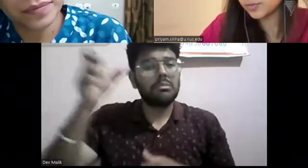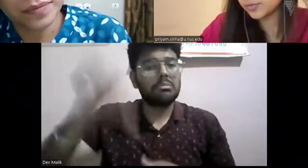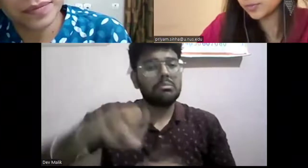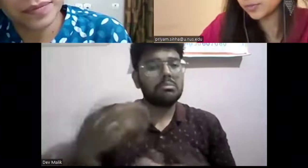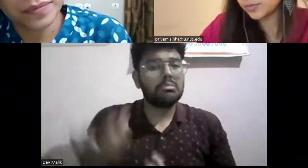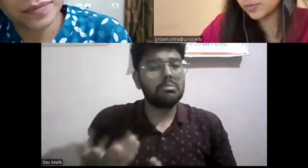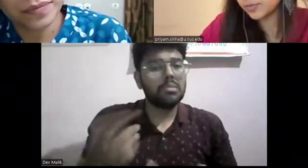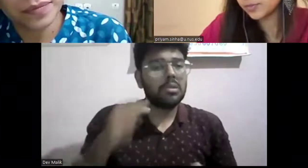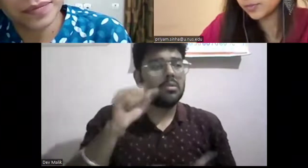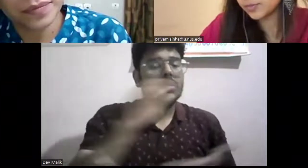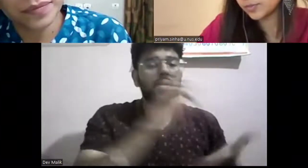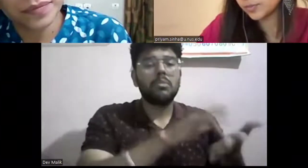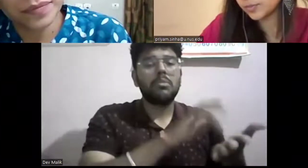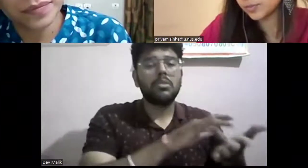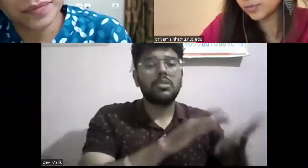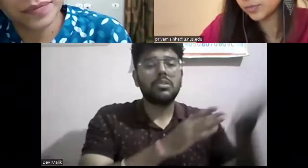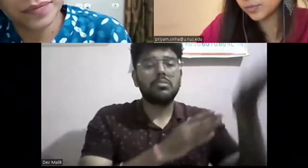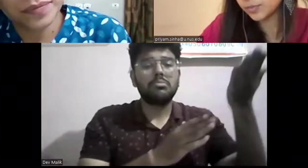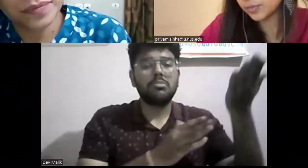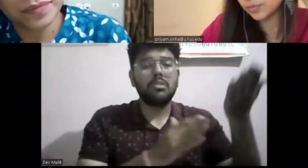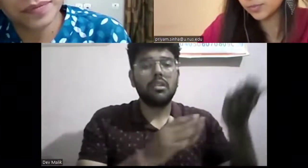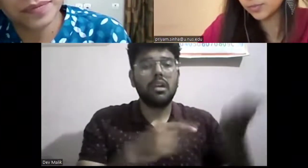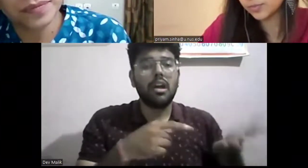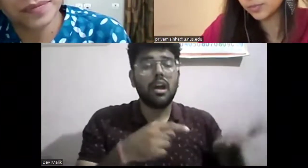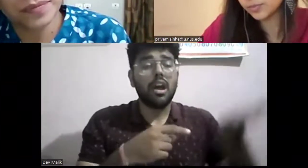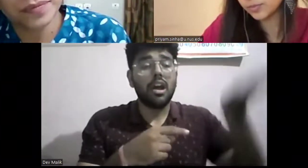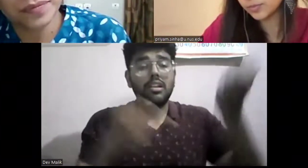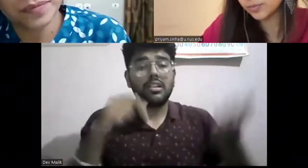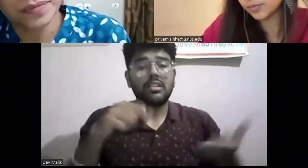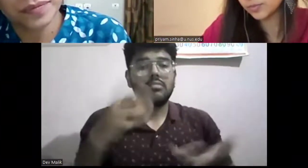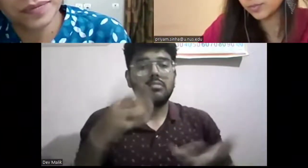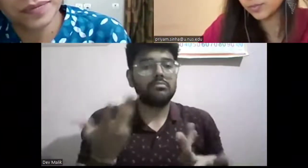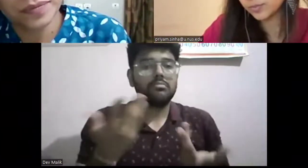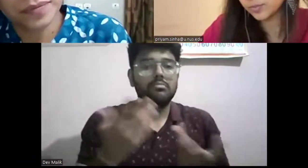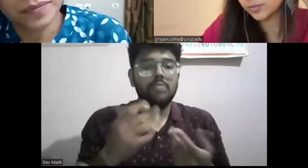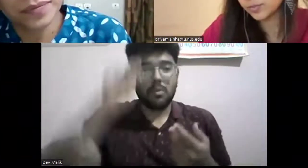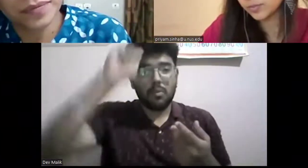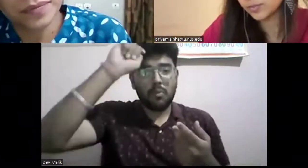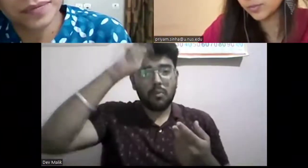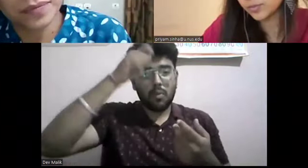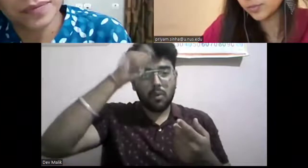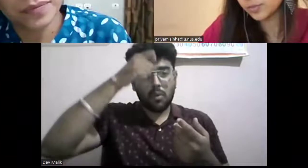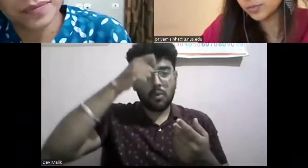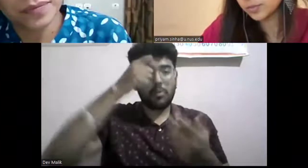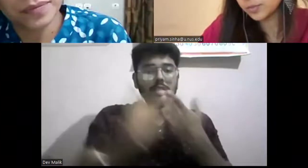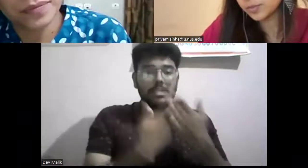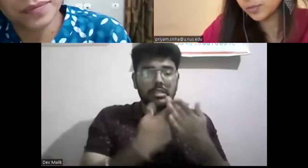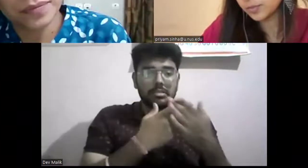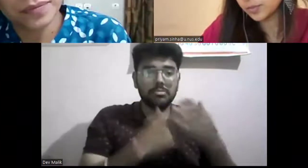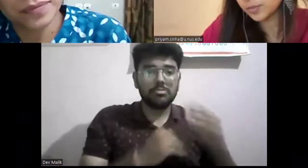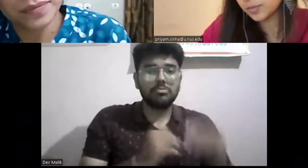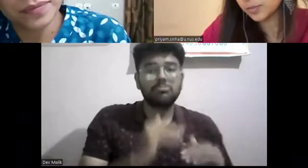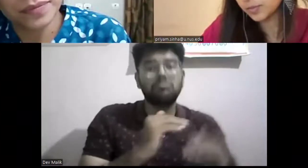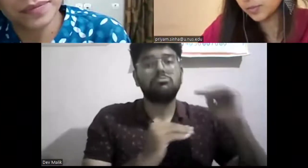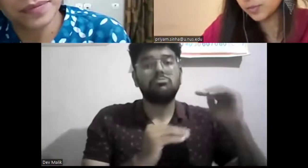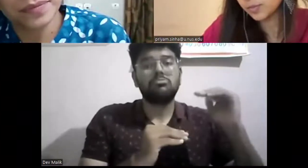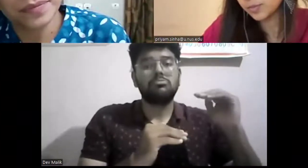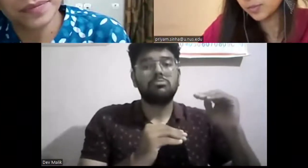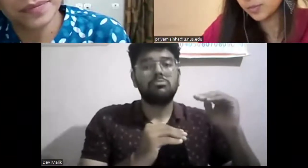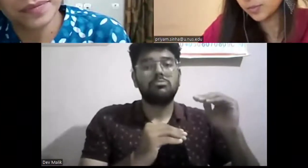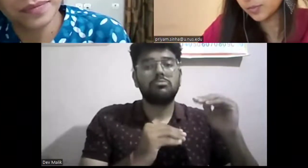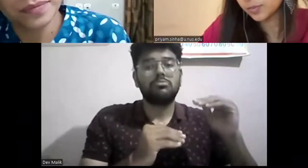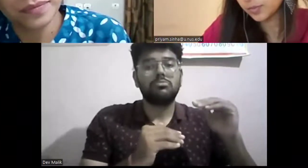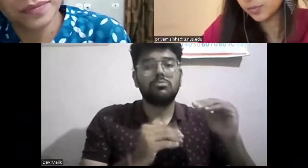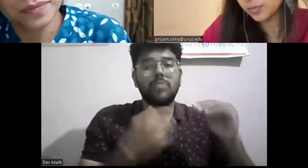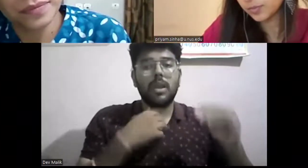position that we are aiming for in disability studies. You are putting up an extraordinary story